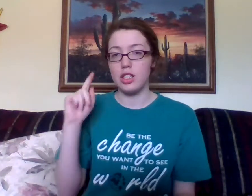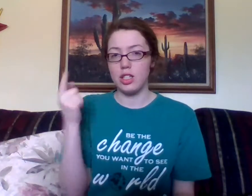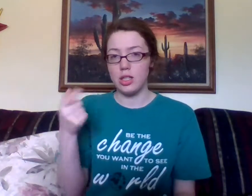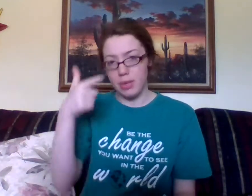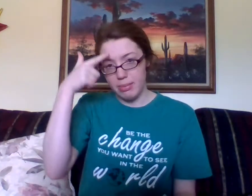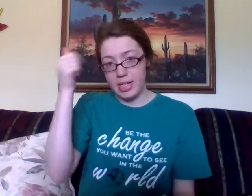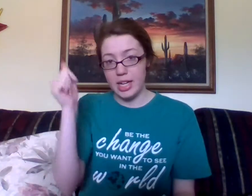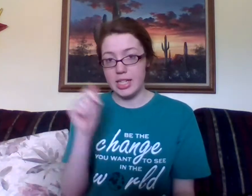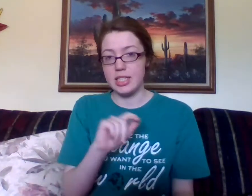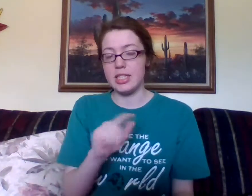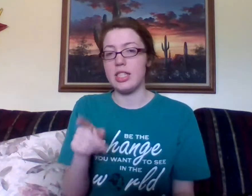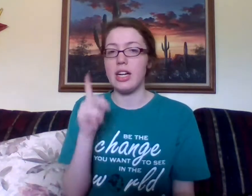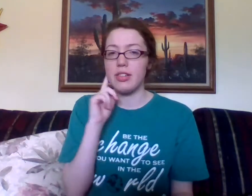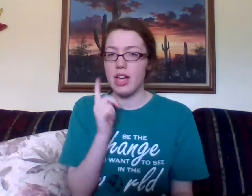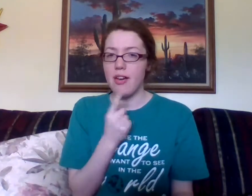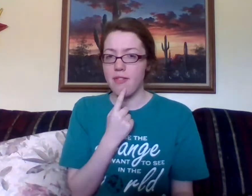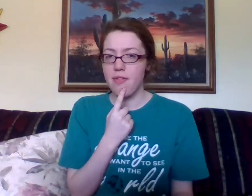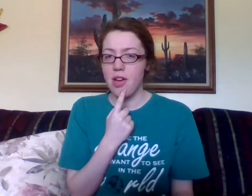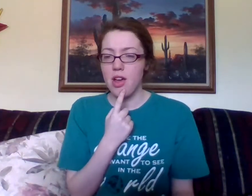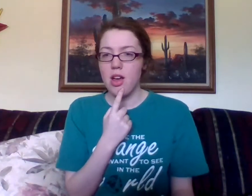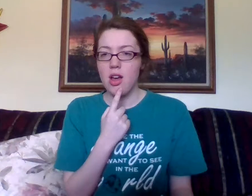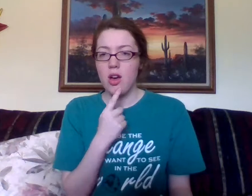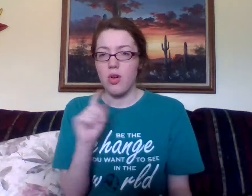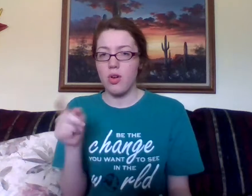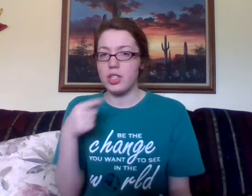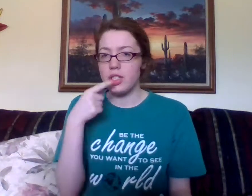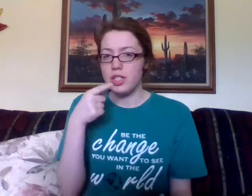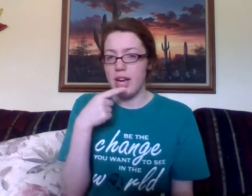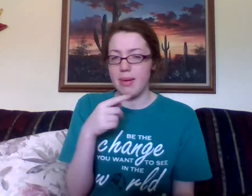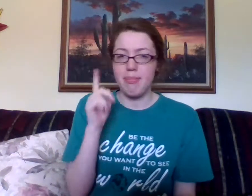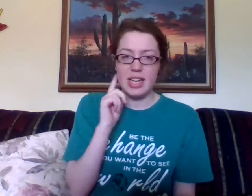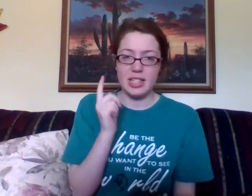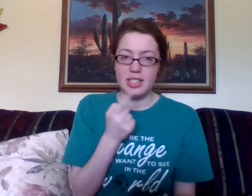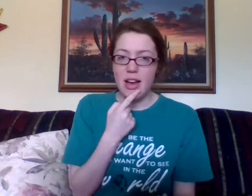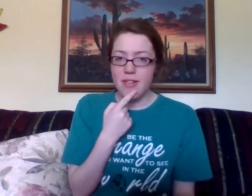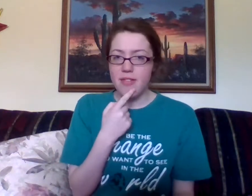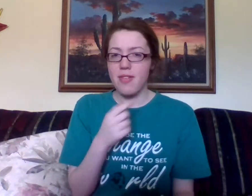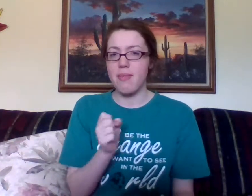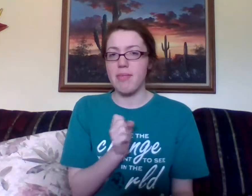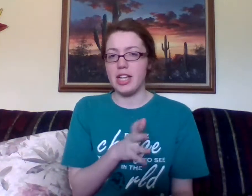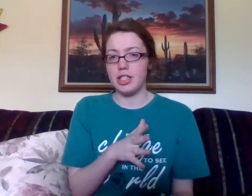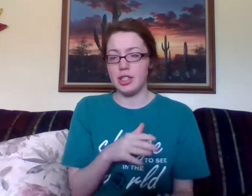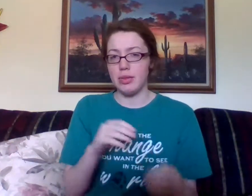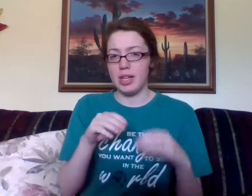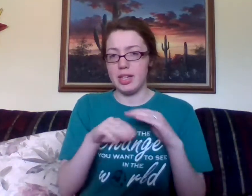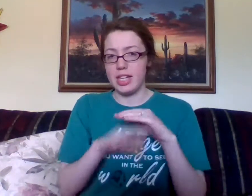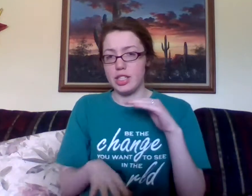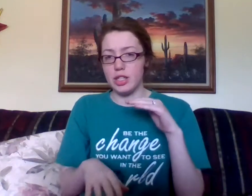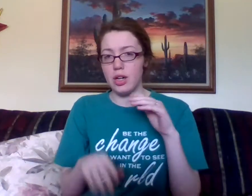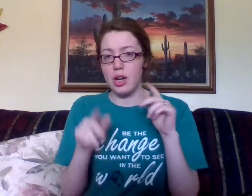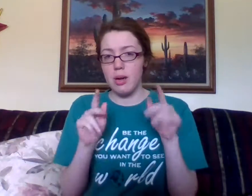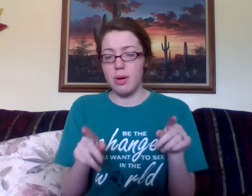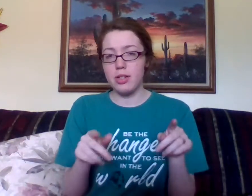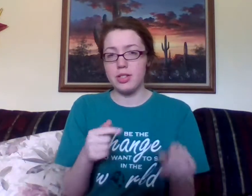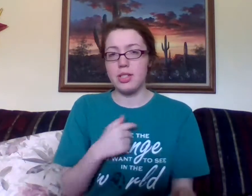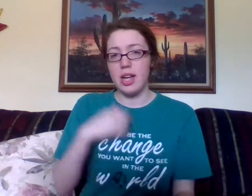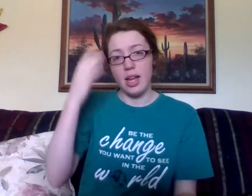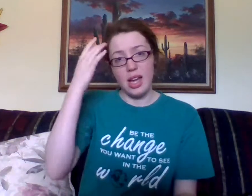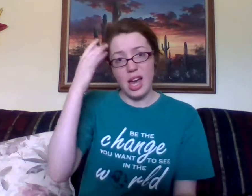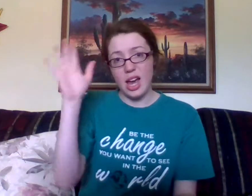insult someone because they're deaf, or to say being deaf makes you a lesser person. I don't